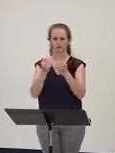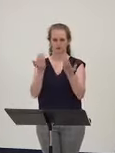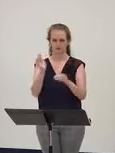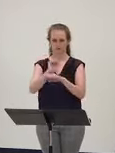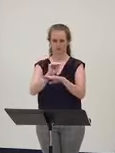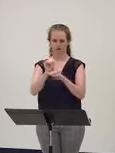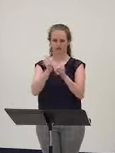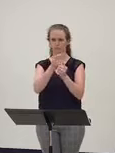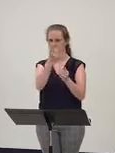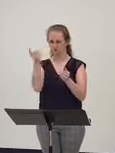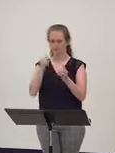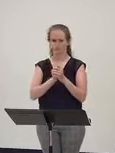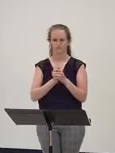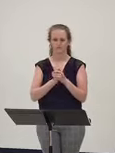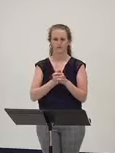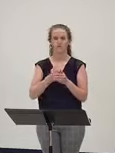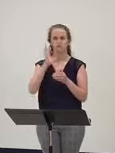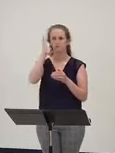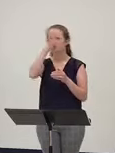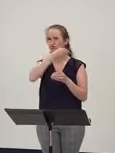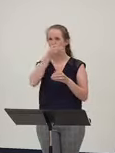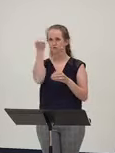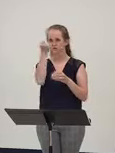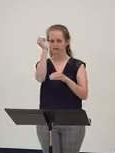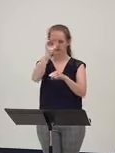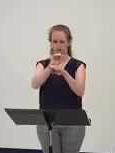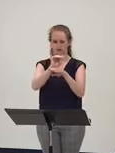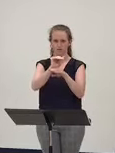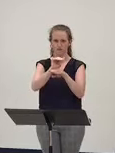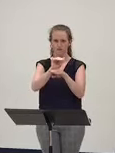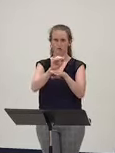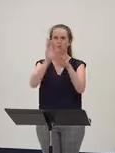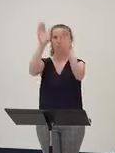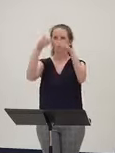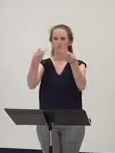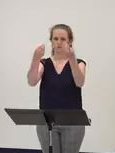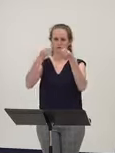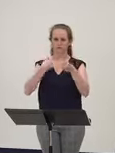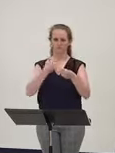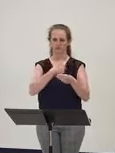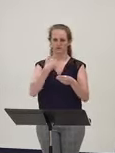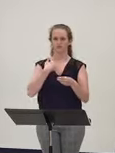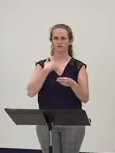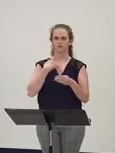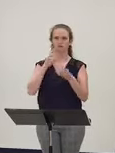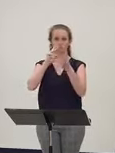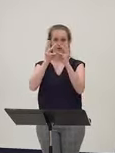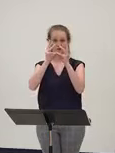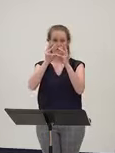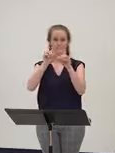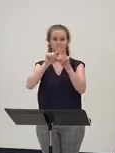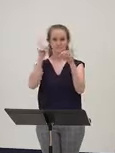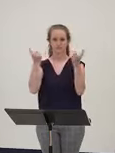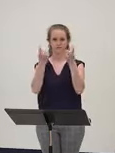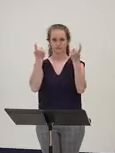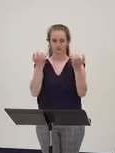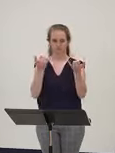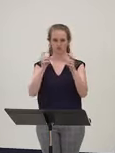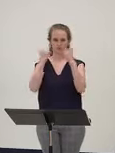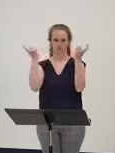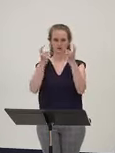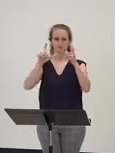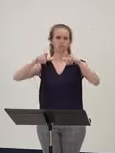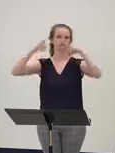this evening on this beautiful Saturday night. This great gift we have in this beautiful weather, but today we celebrate an